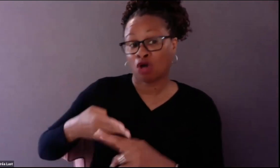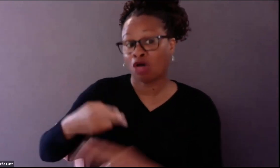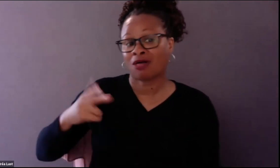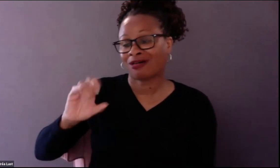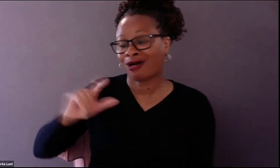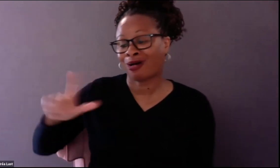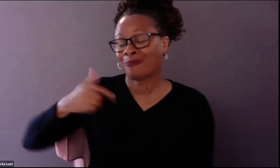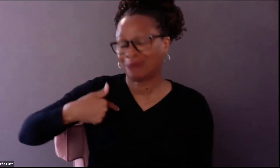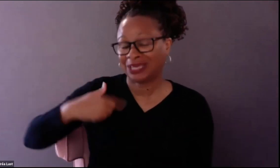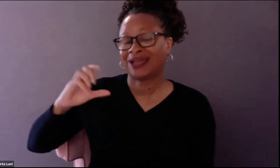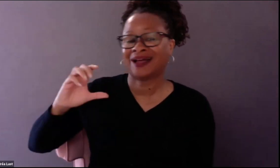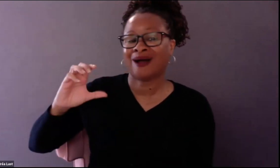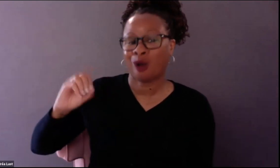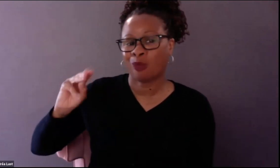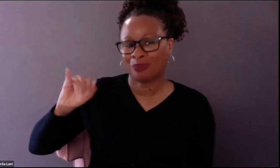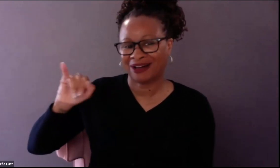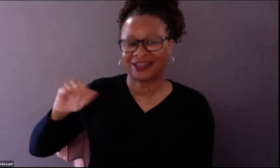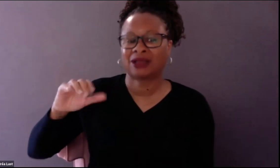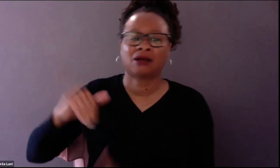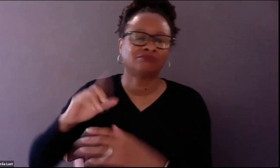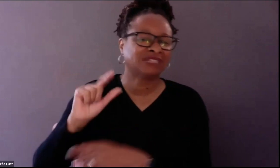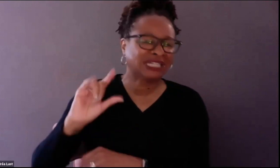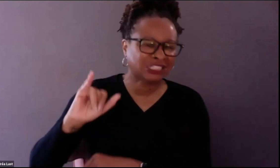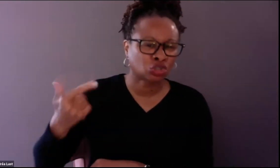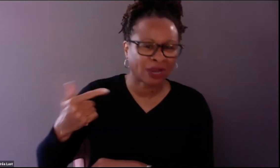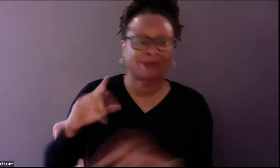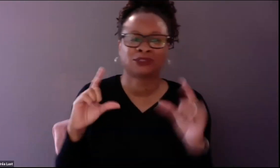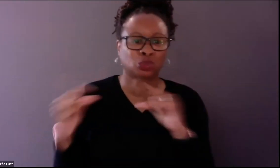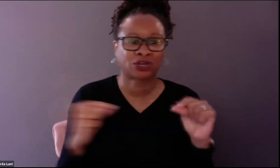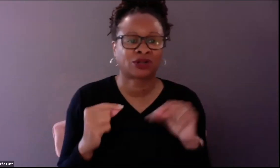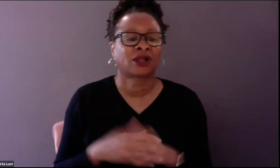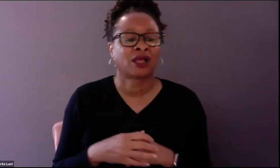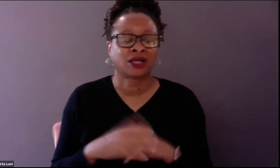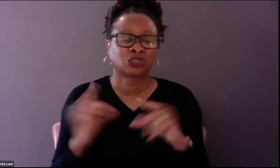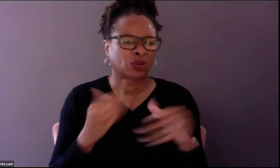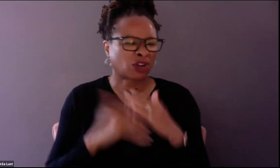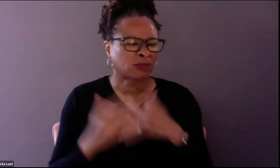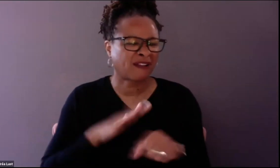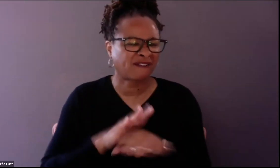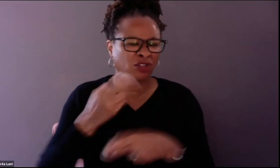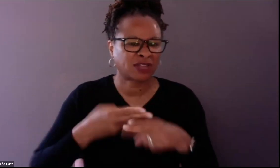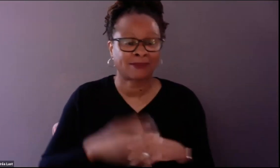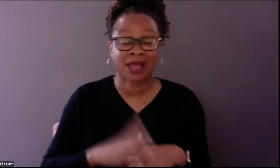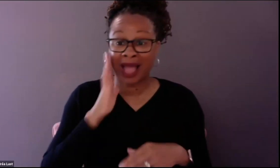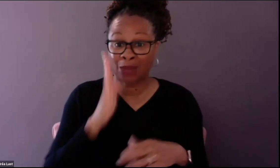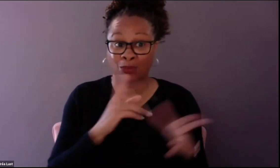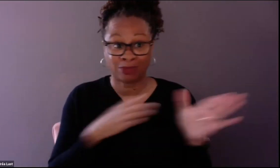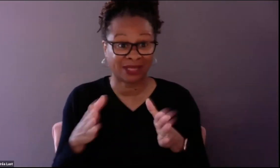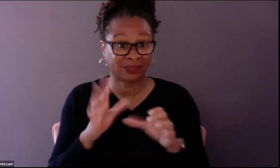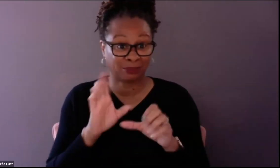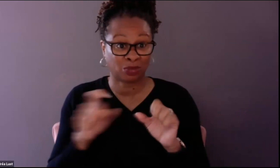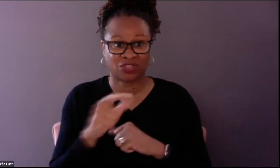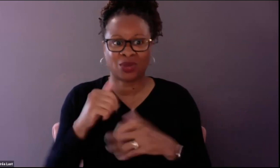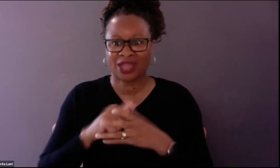then I'm on LinkedIn under my full name. I plan on being with you in Colombia for